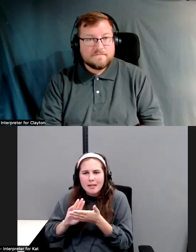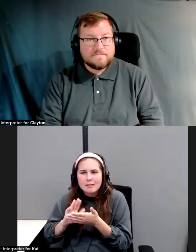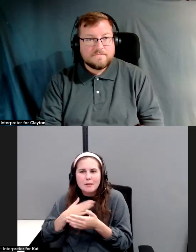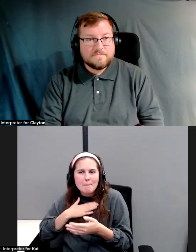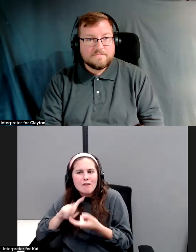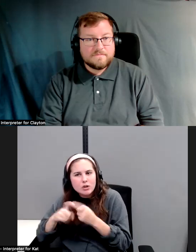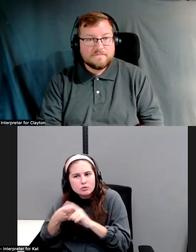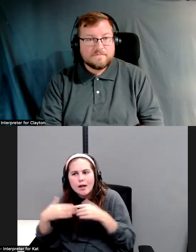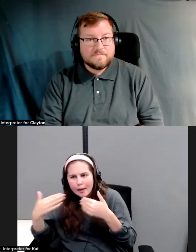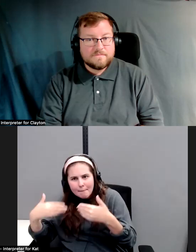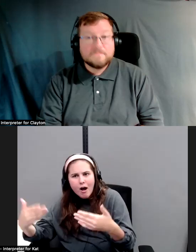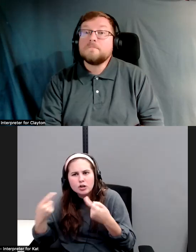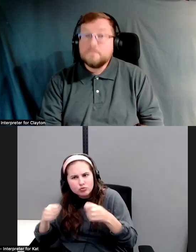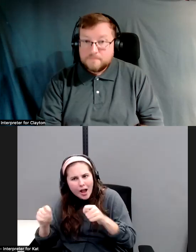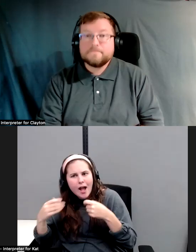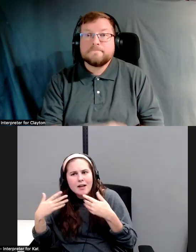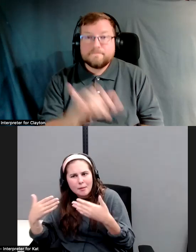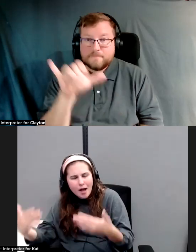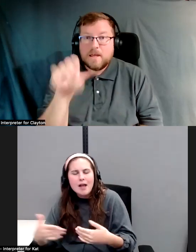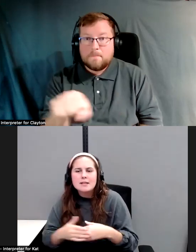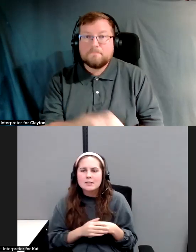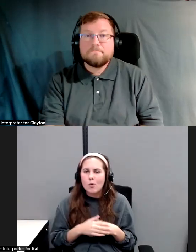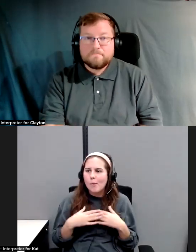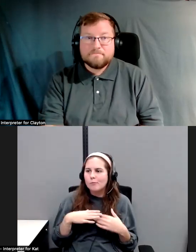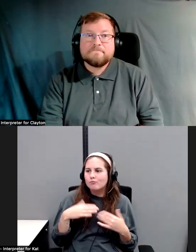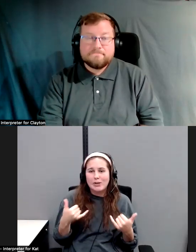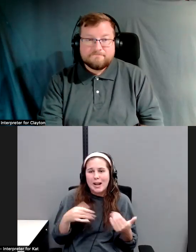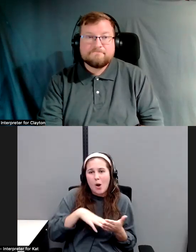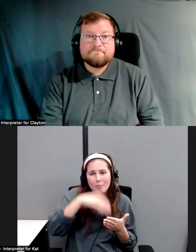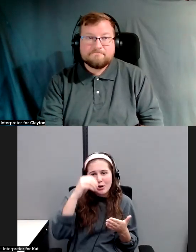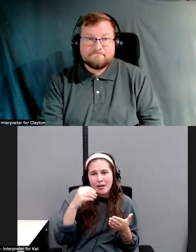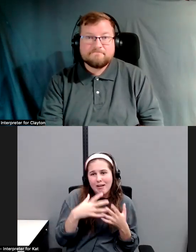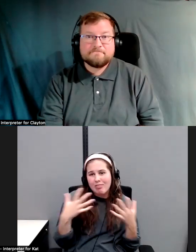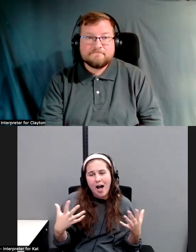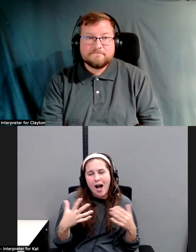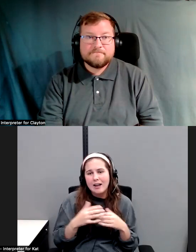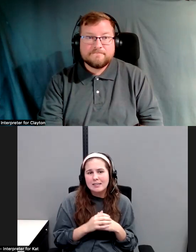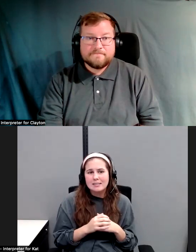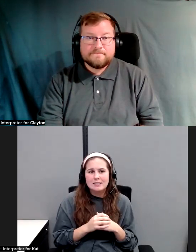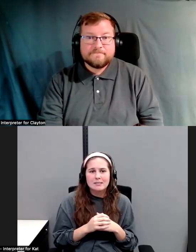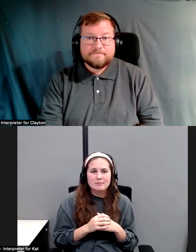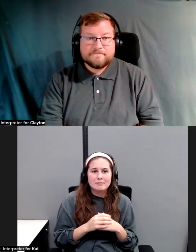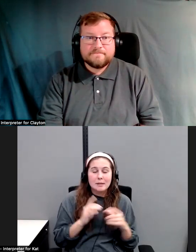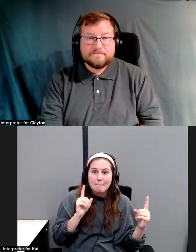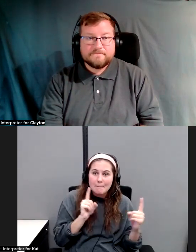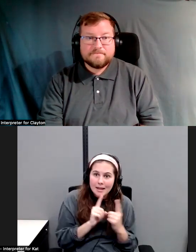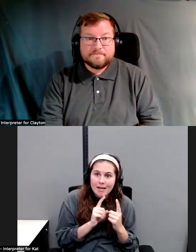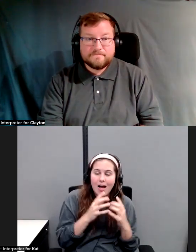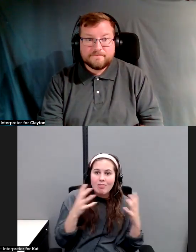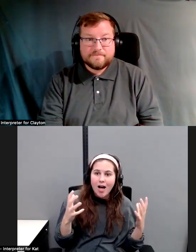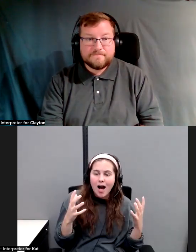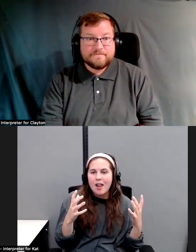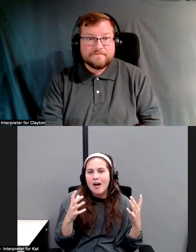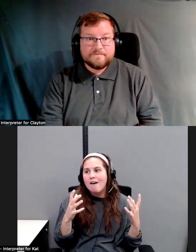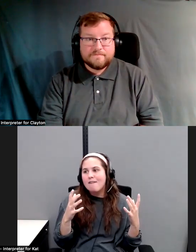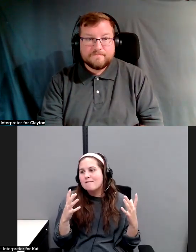know. And I'm learning a lot as I go along, meeting a lot of friends, learning a lot